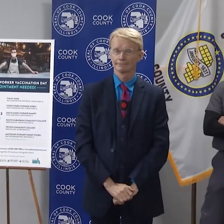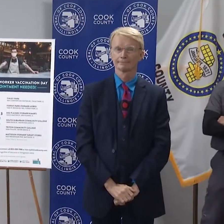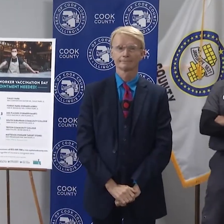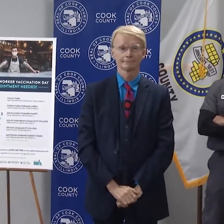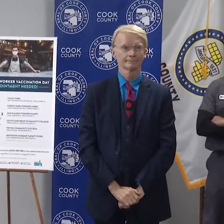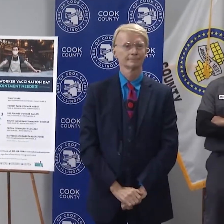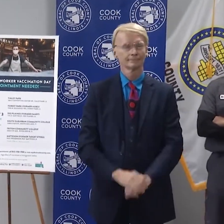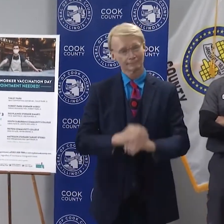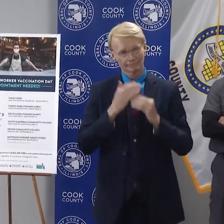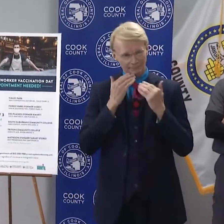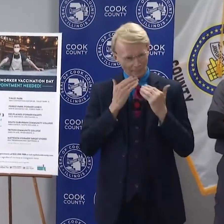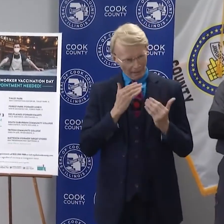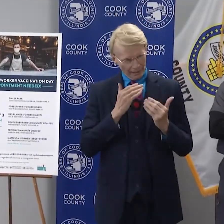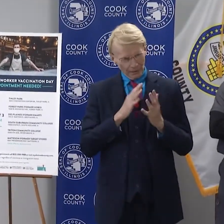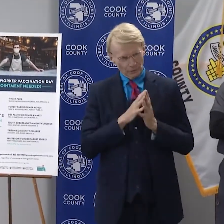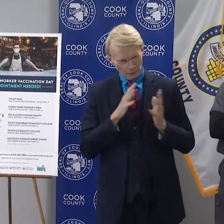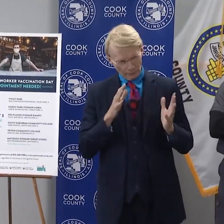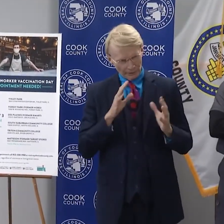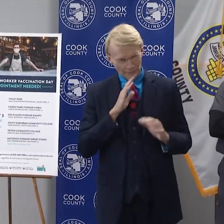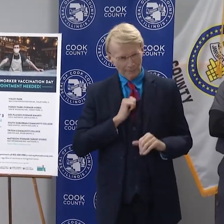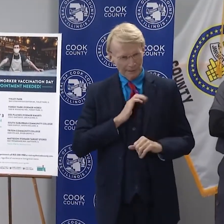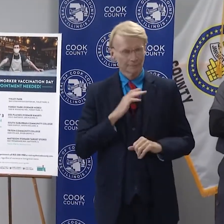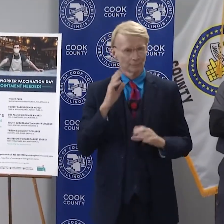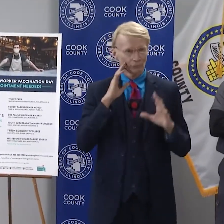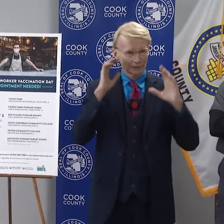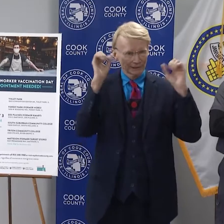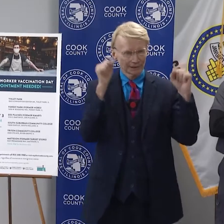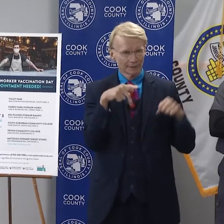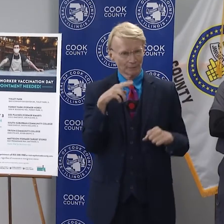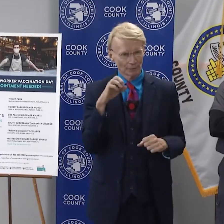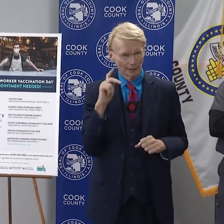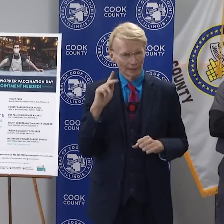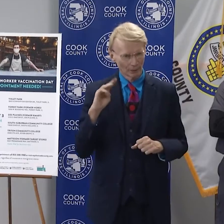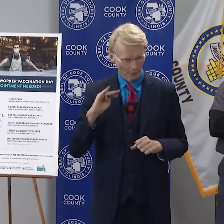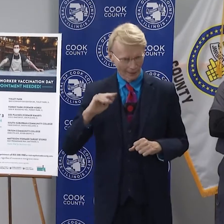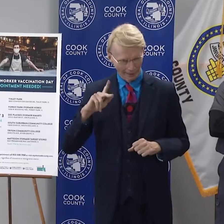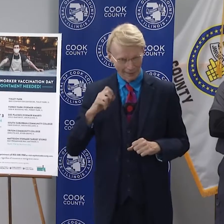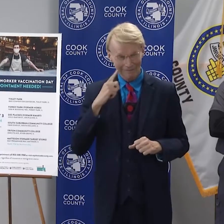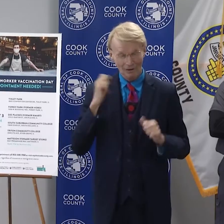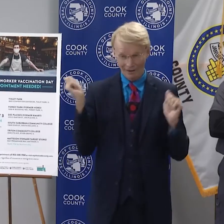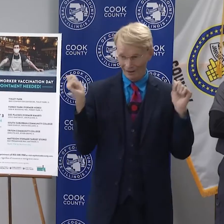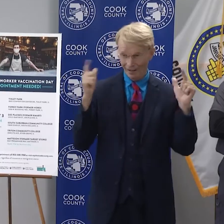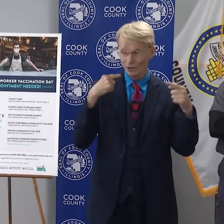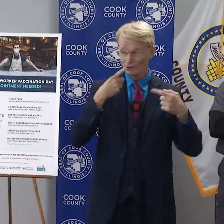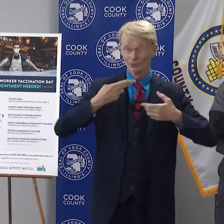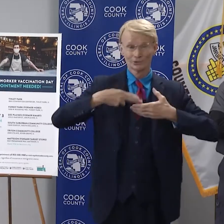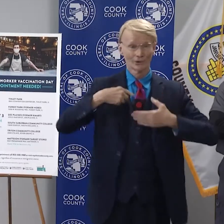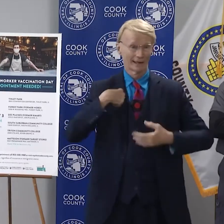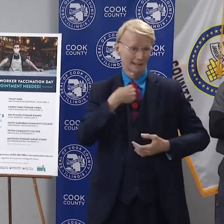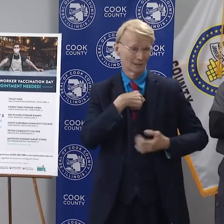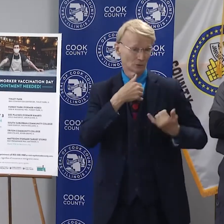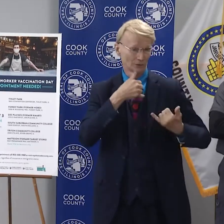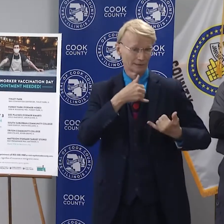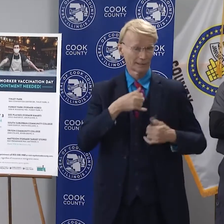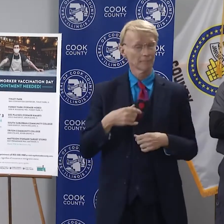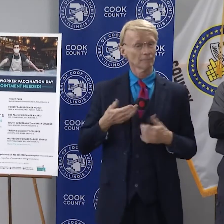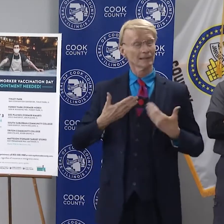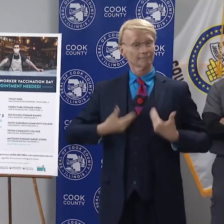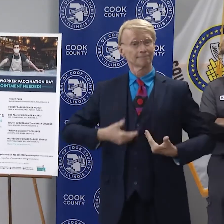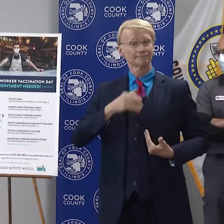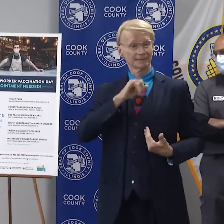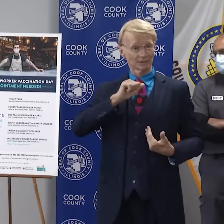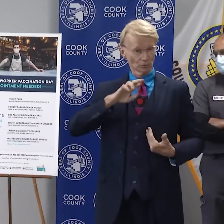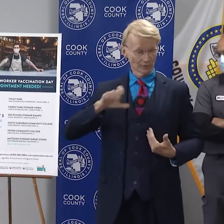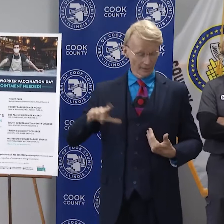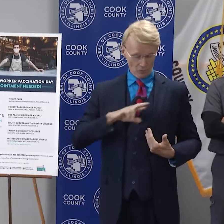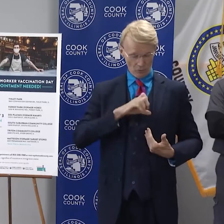Thank you so much, Madam President Preckwinkle, and for everyone here for joining us today. As the President said, my name is Israel Rocha, and I'm